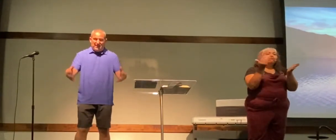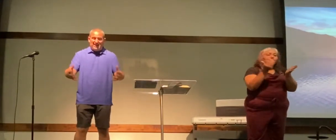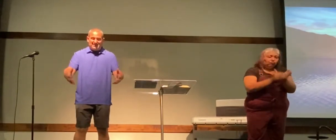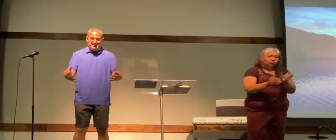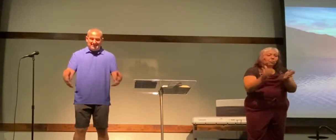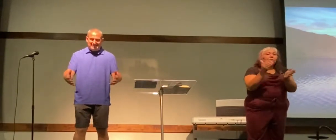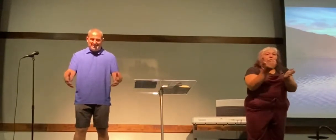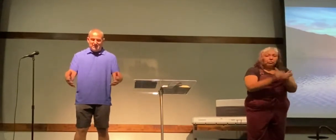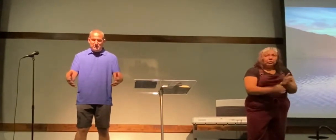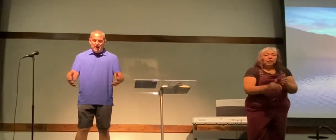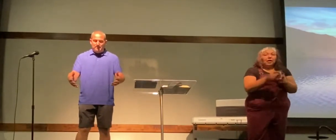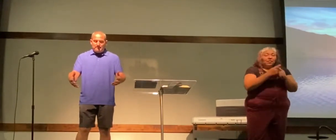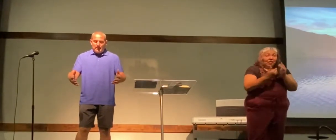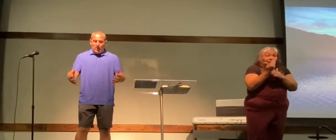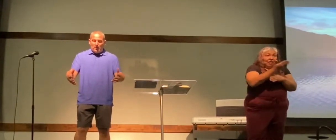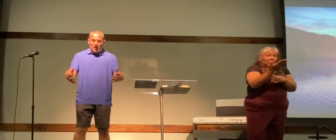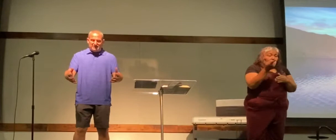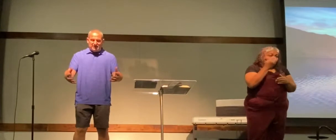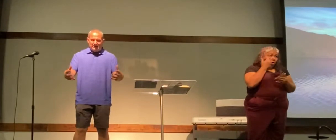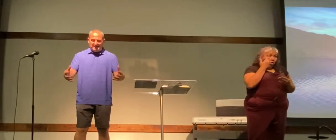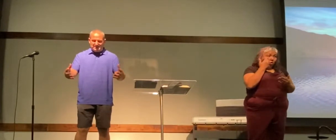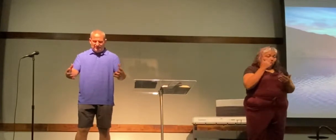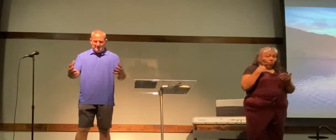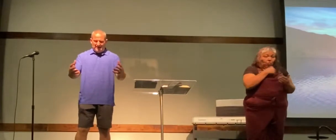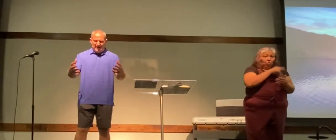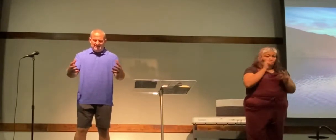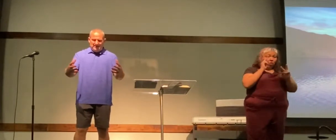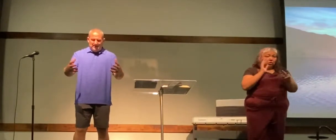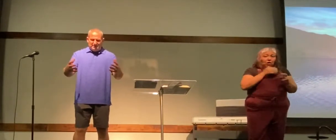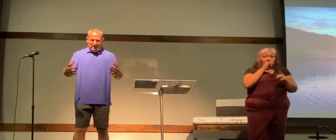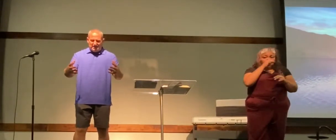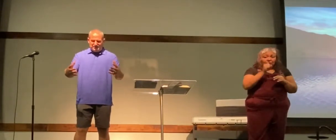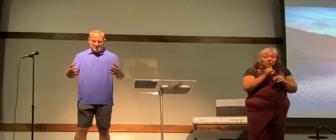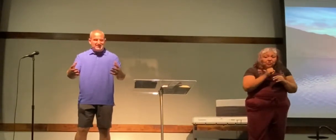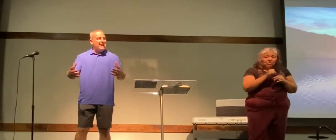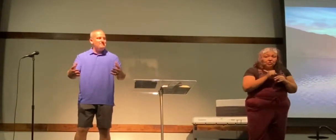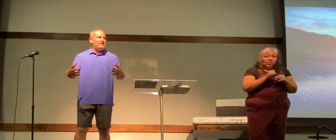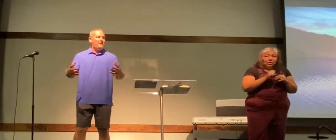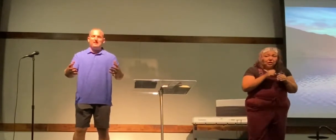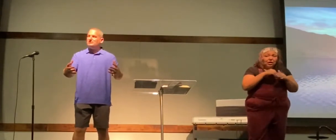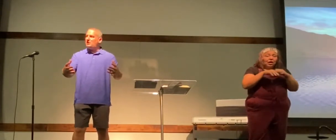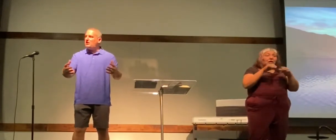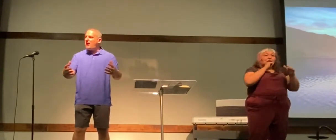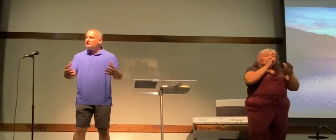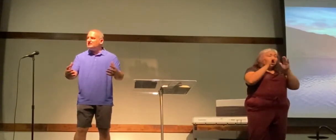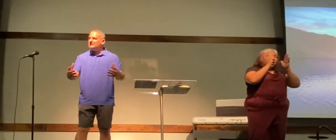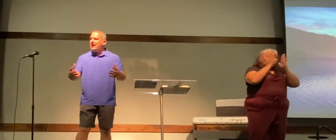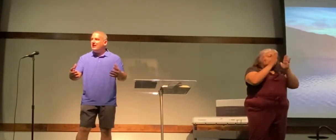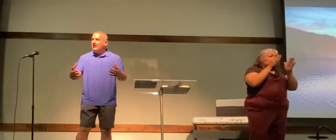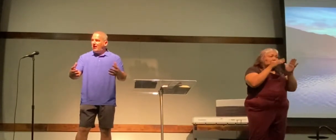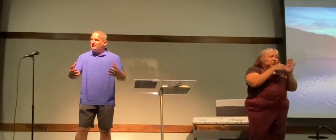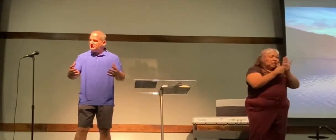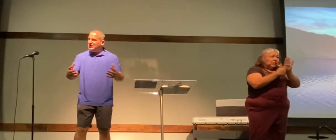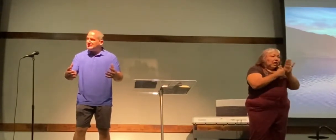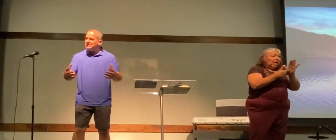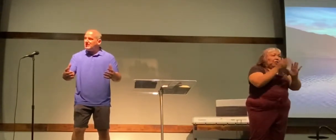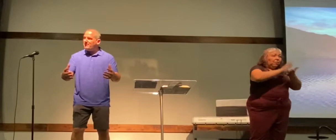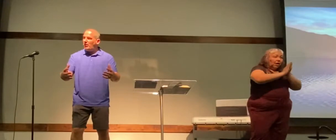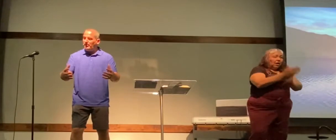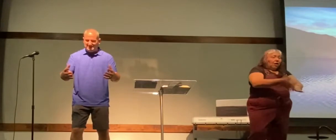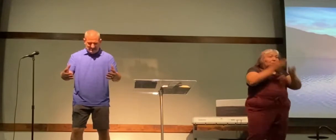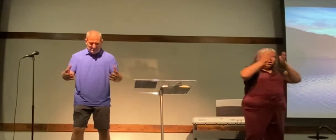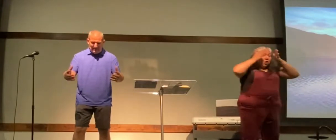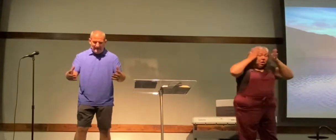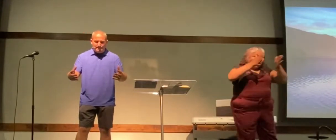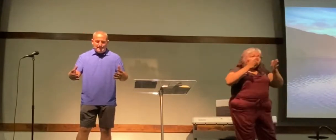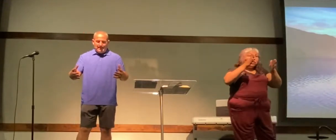occasional thing. And then the next thing you know, we're watching our kids from an unconscious state become into a conscious state of Jesus, of the